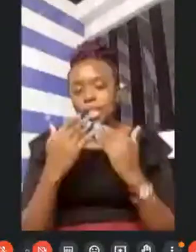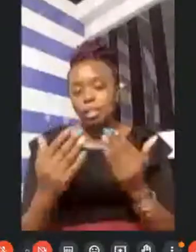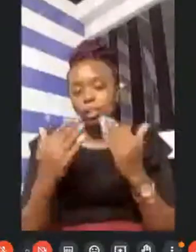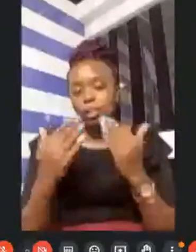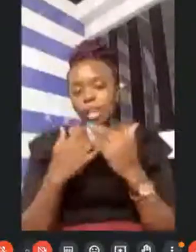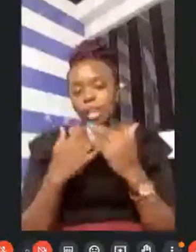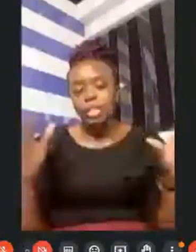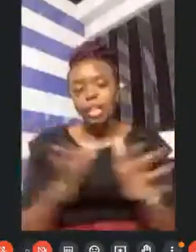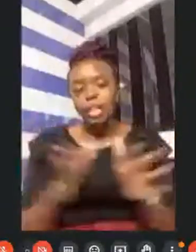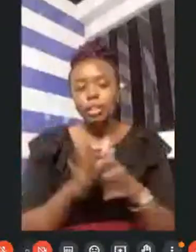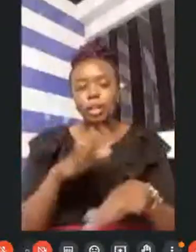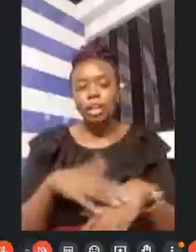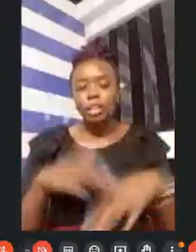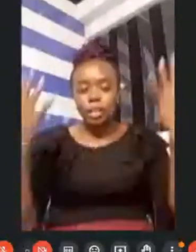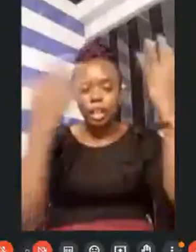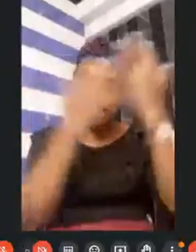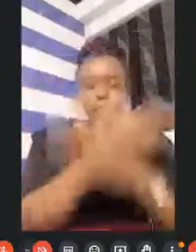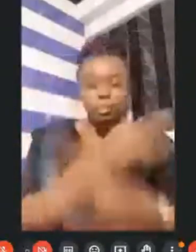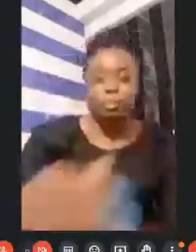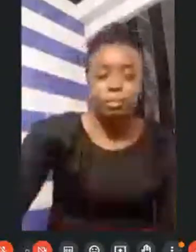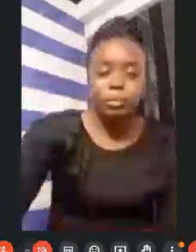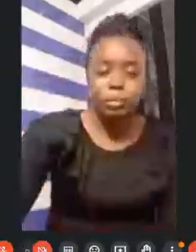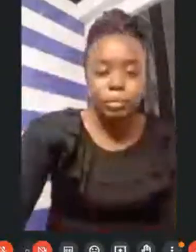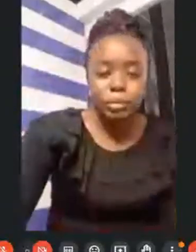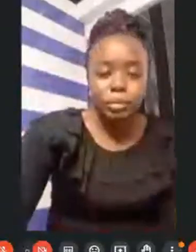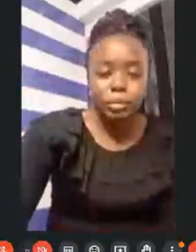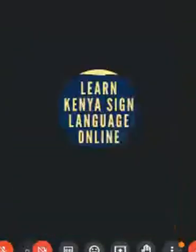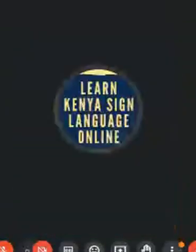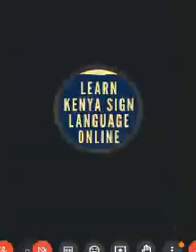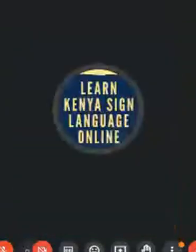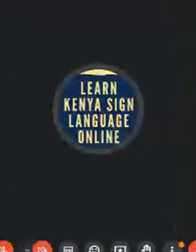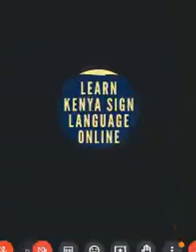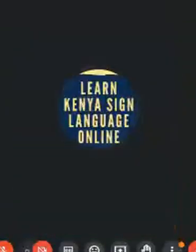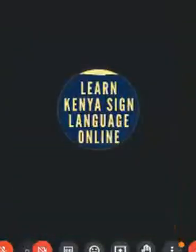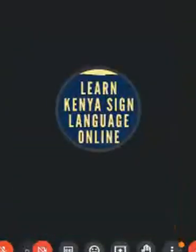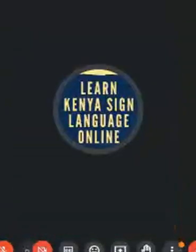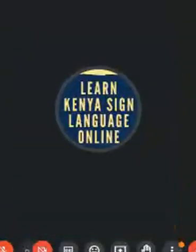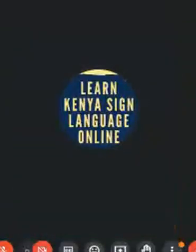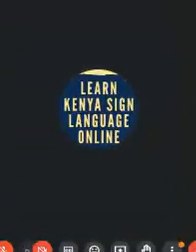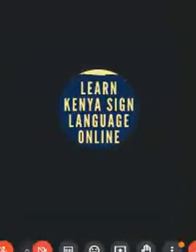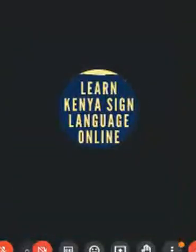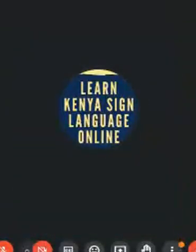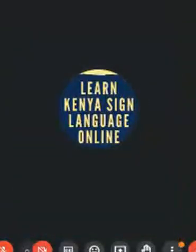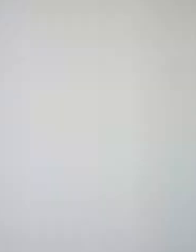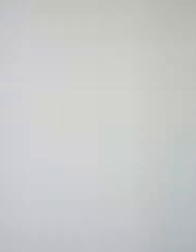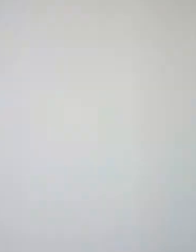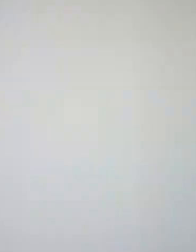time. Thank you so much. Shalom and good night.